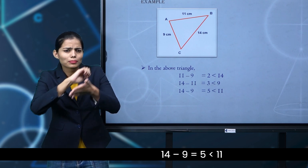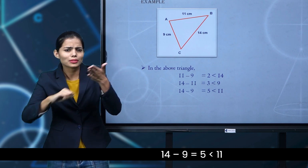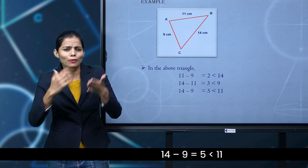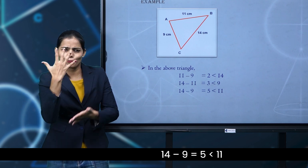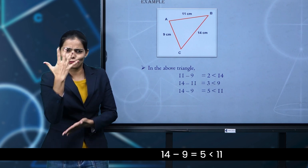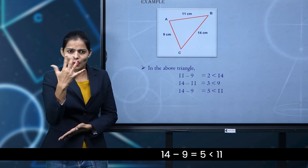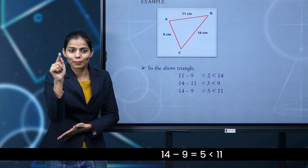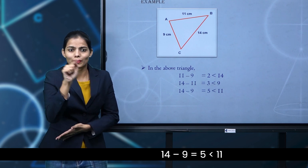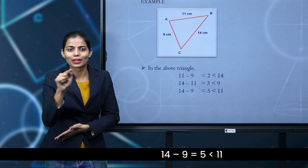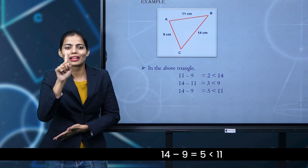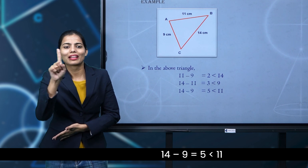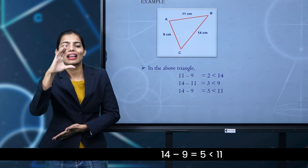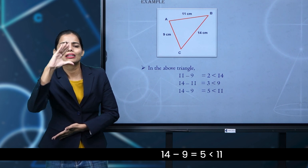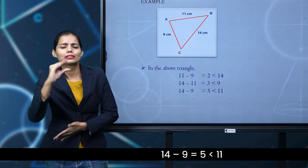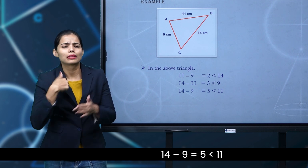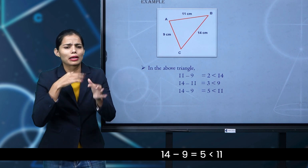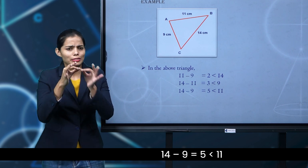is equal to 5 less than 11.